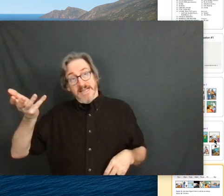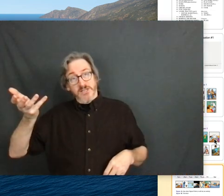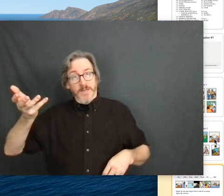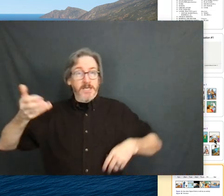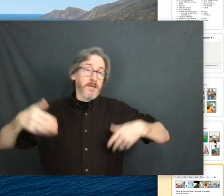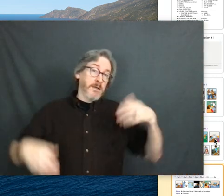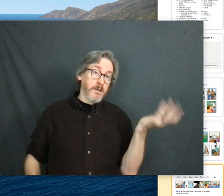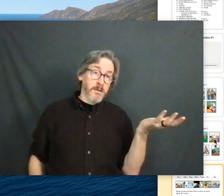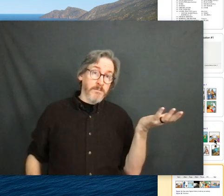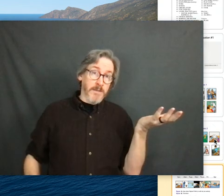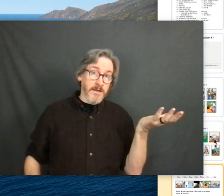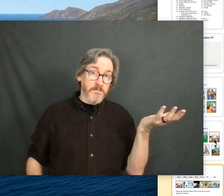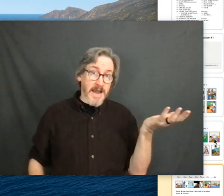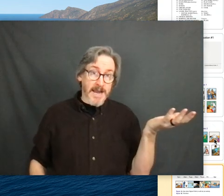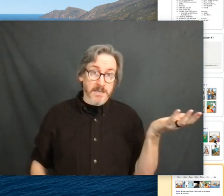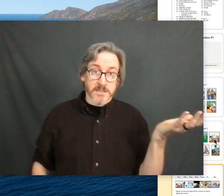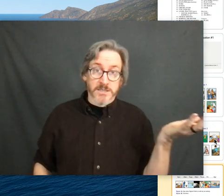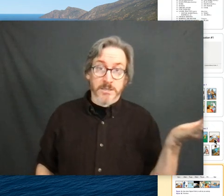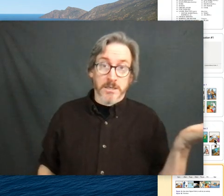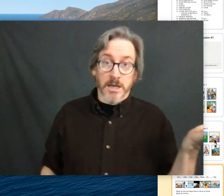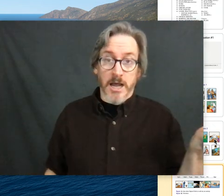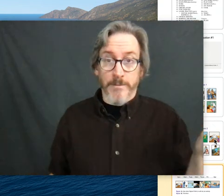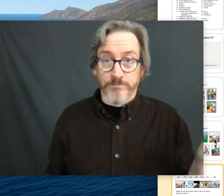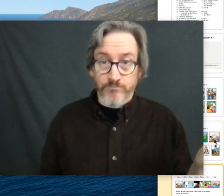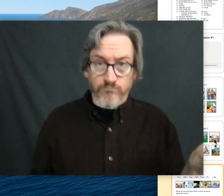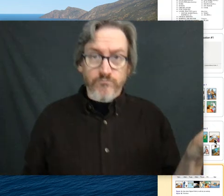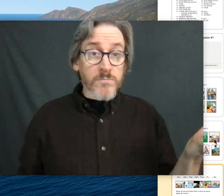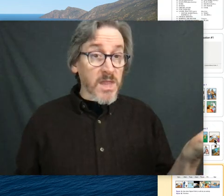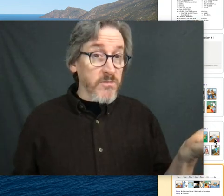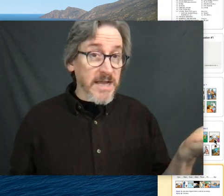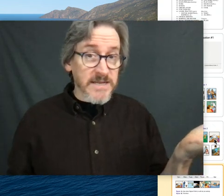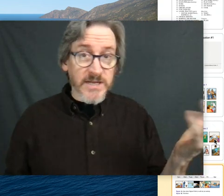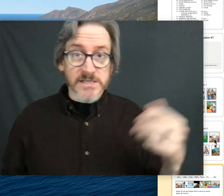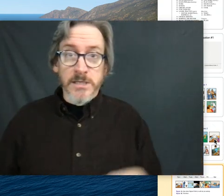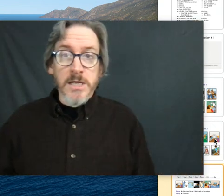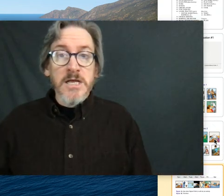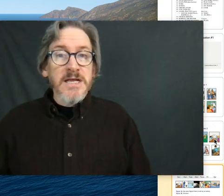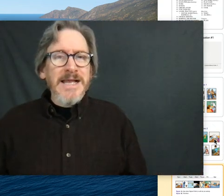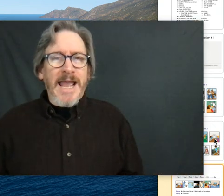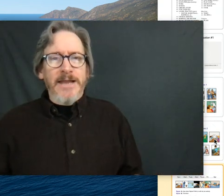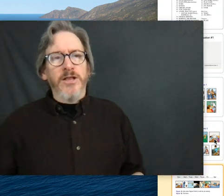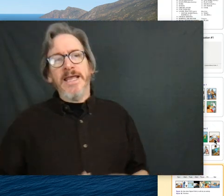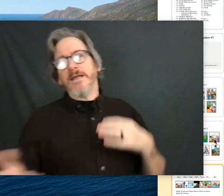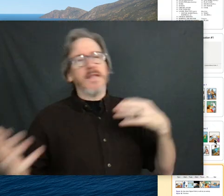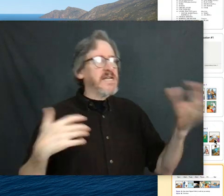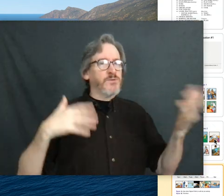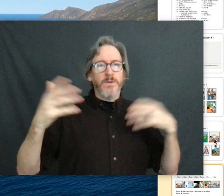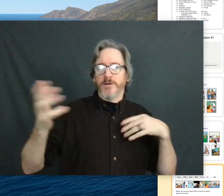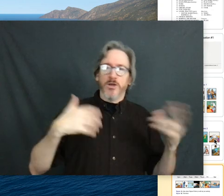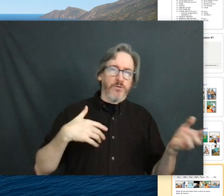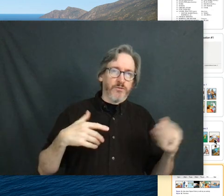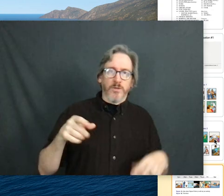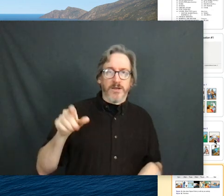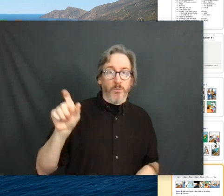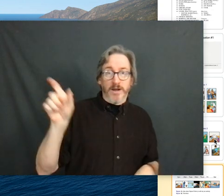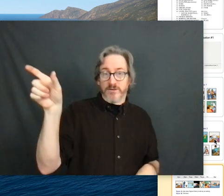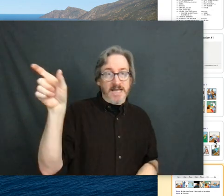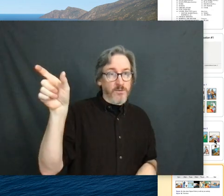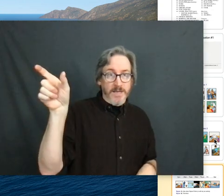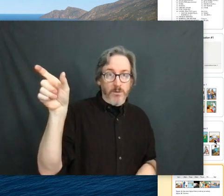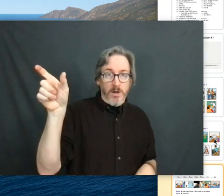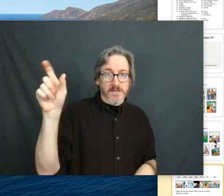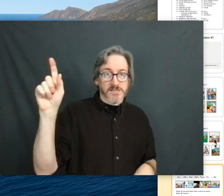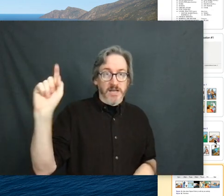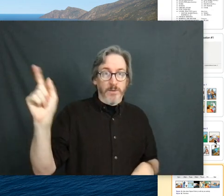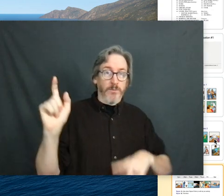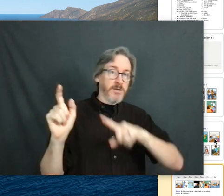together, the days of the week and the activities. And in class, we would go through like whatever day of